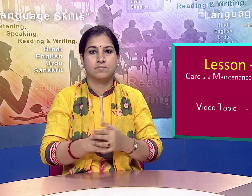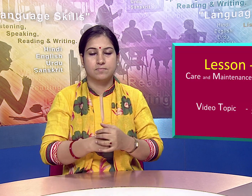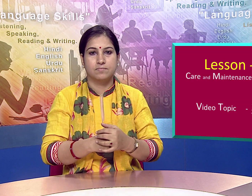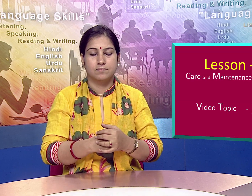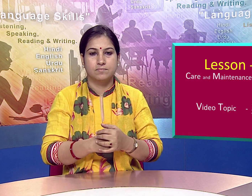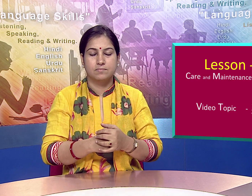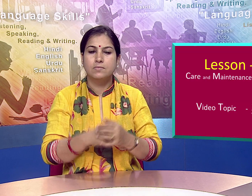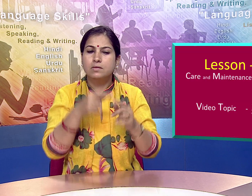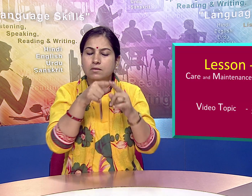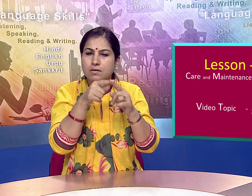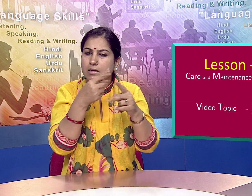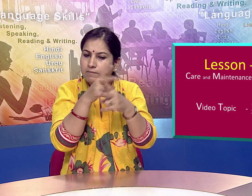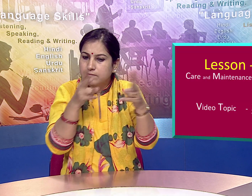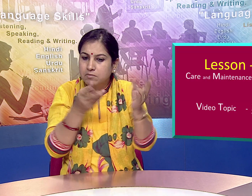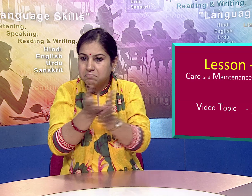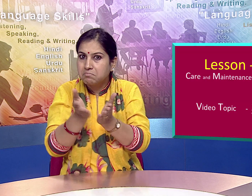types of stain,